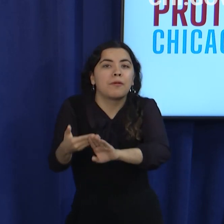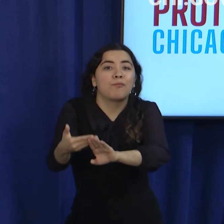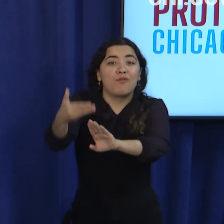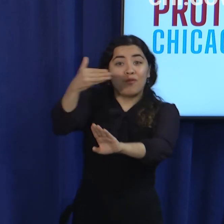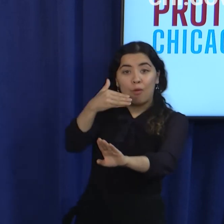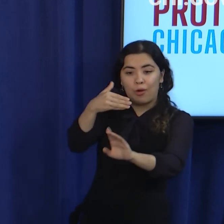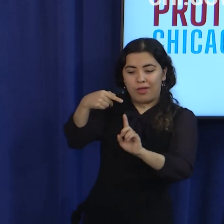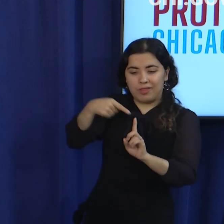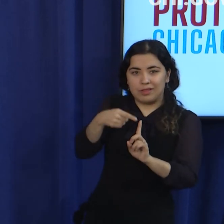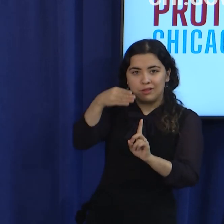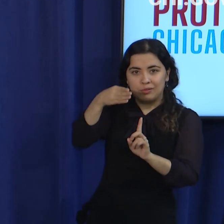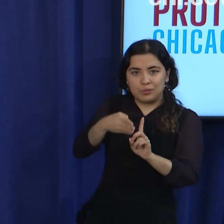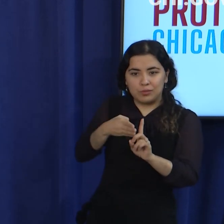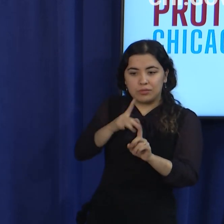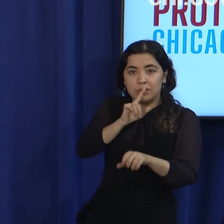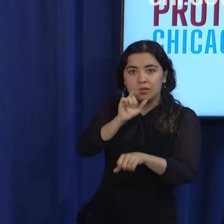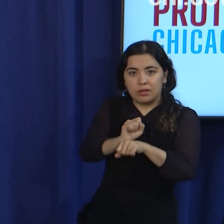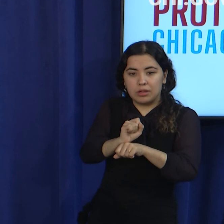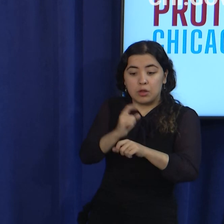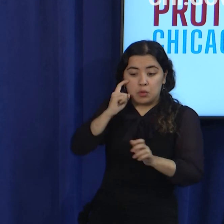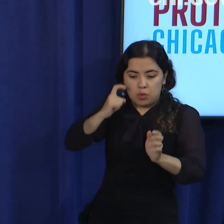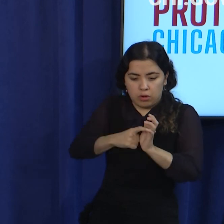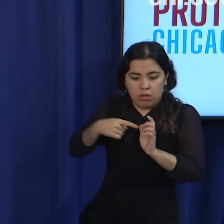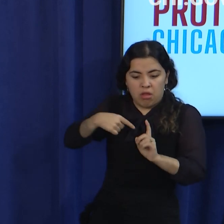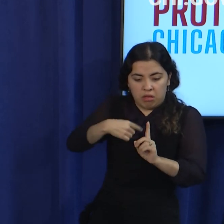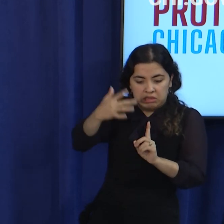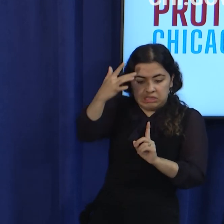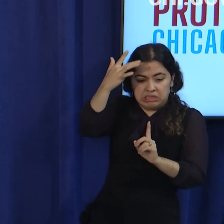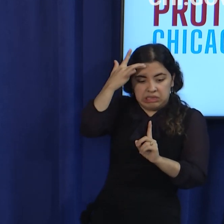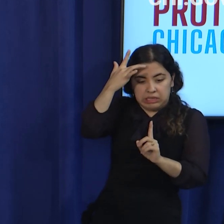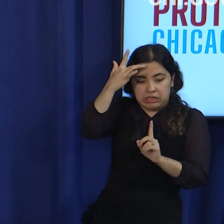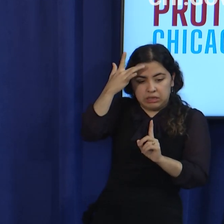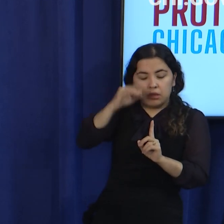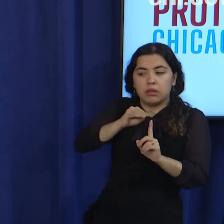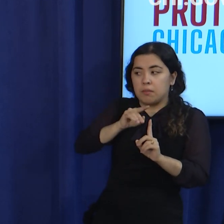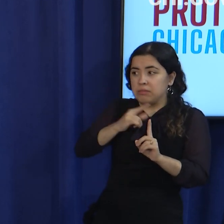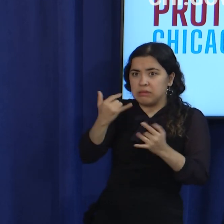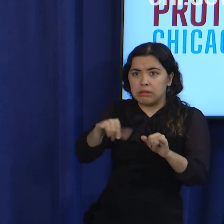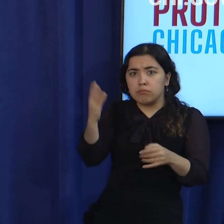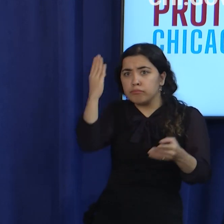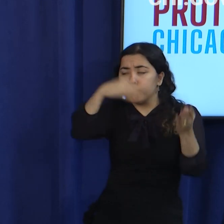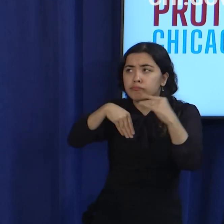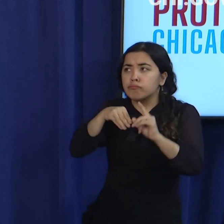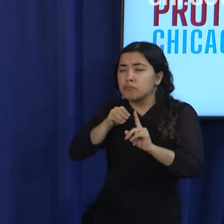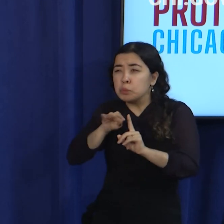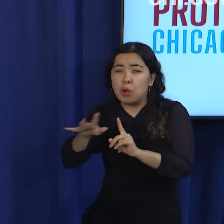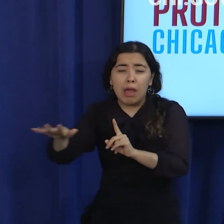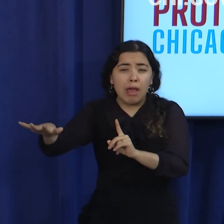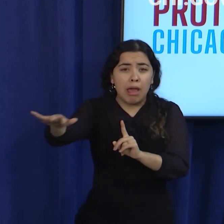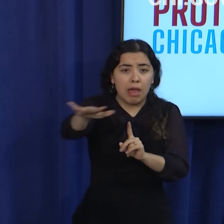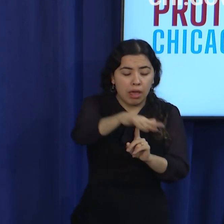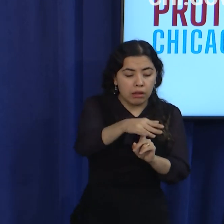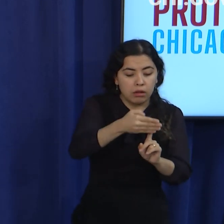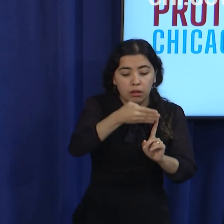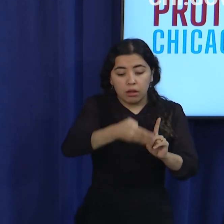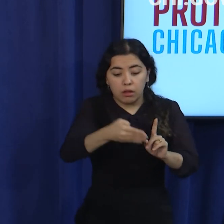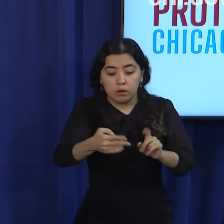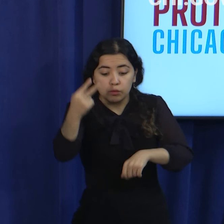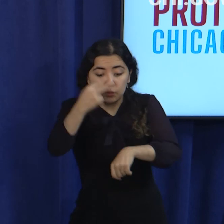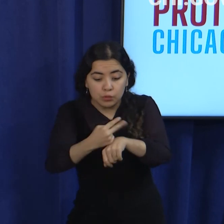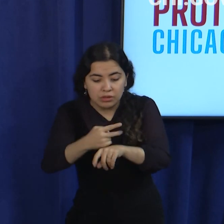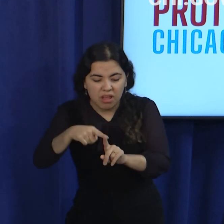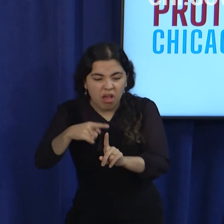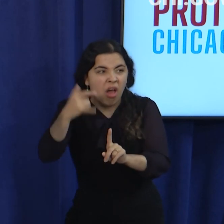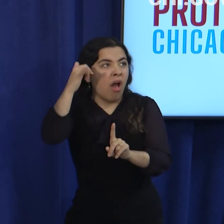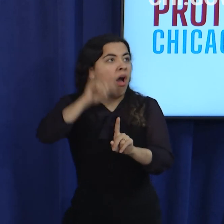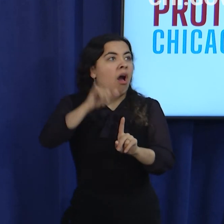most infectious right around the time symptoms are starting. We know that if someone has been exposed